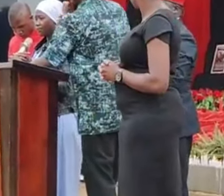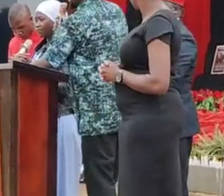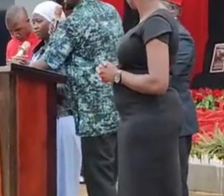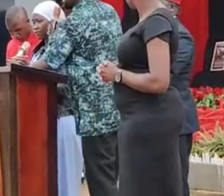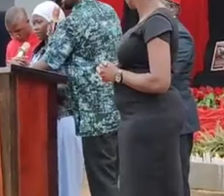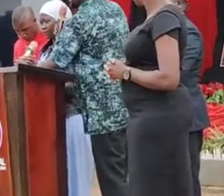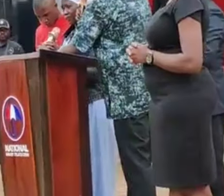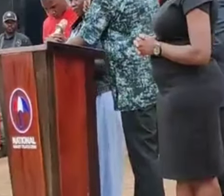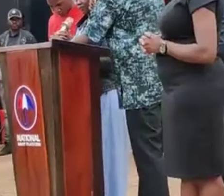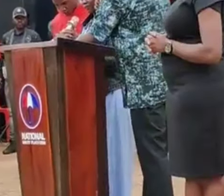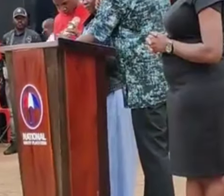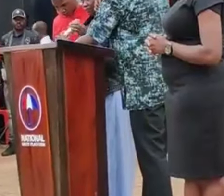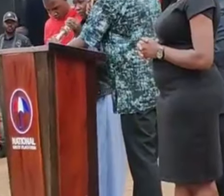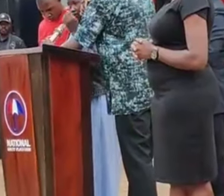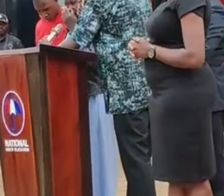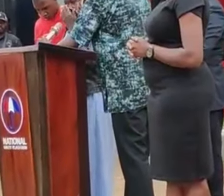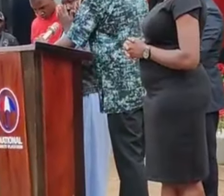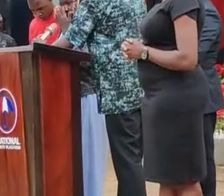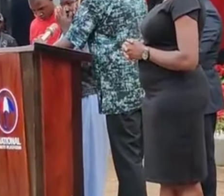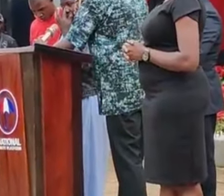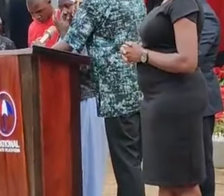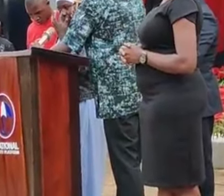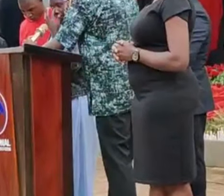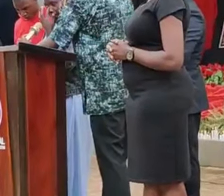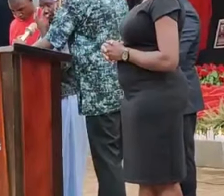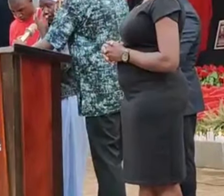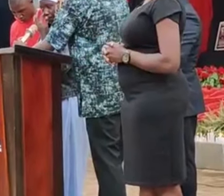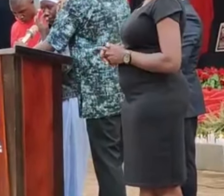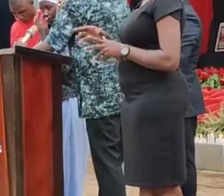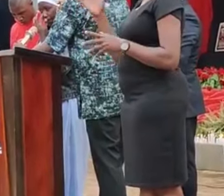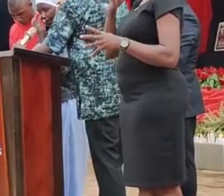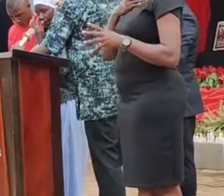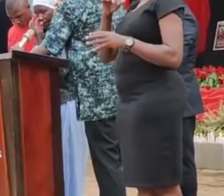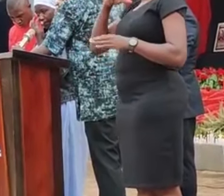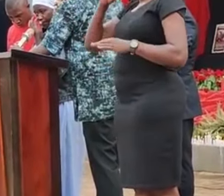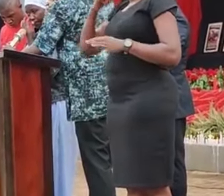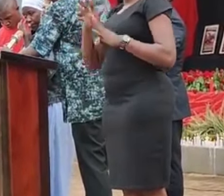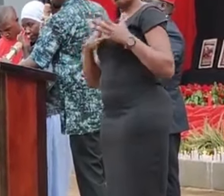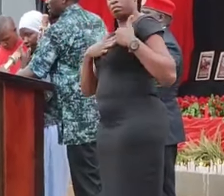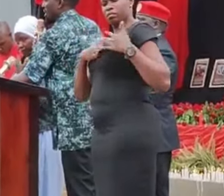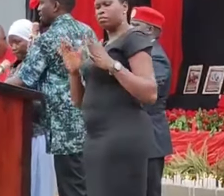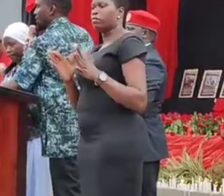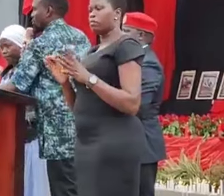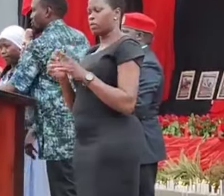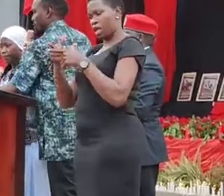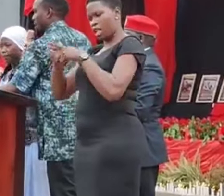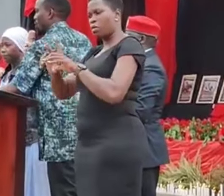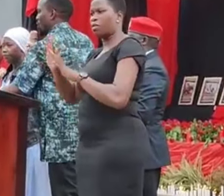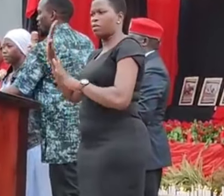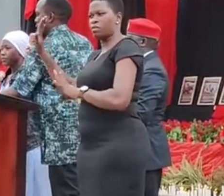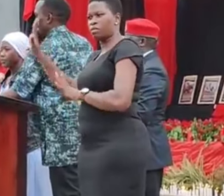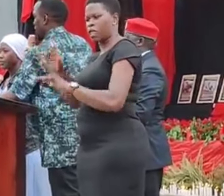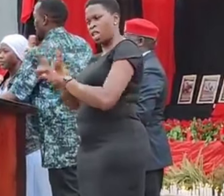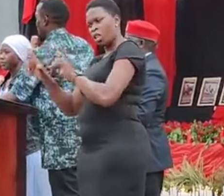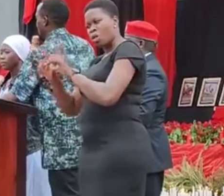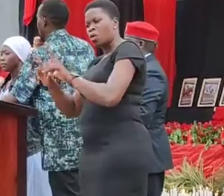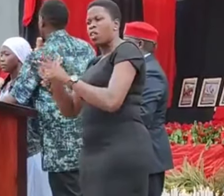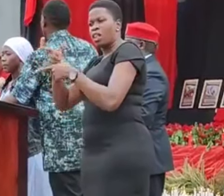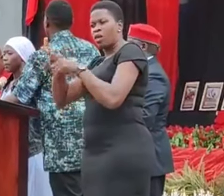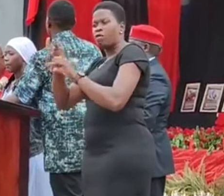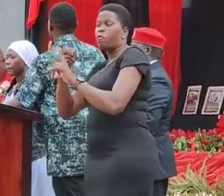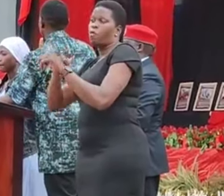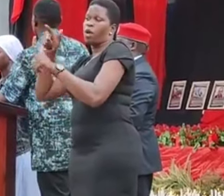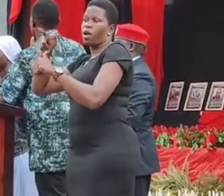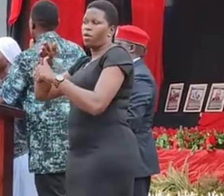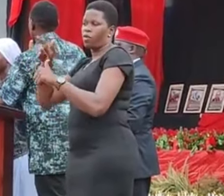ayogera lulugwala oba mbamvonolere. She wants to express herself very well, so let's give her an opportunity to speak her local language, and